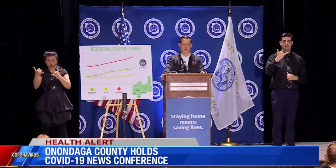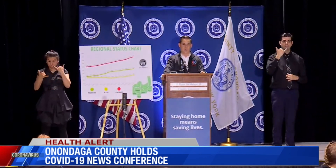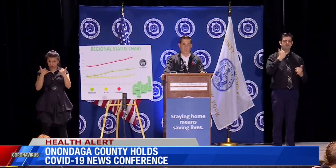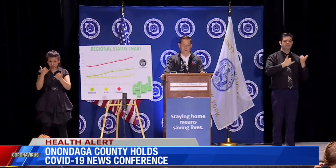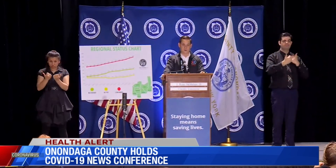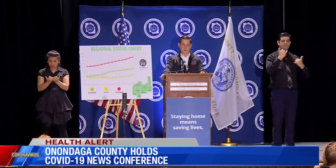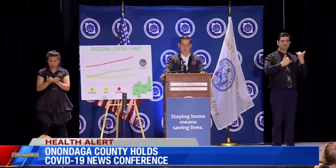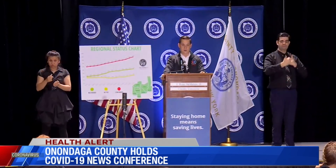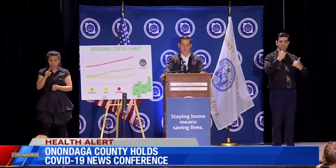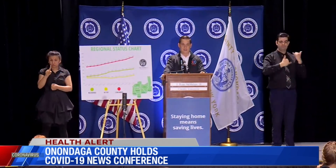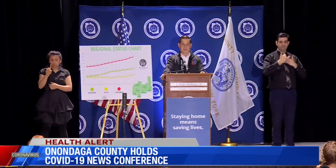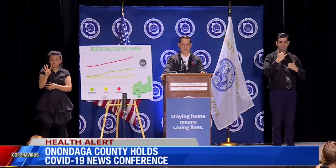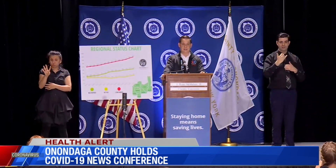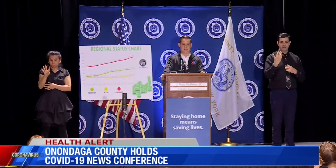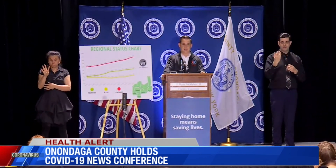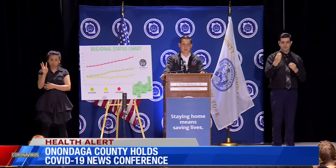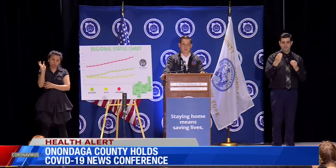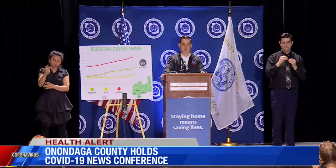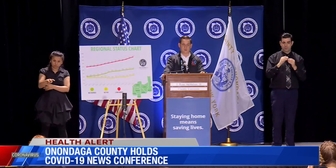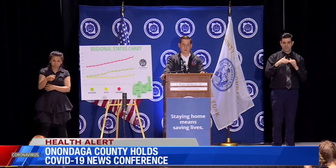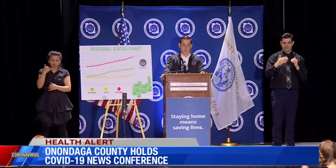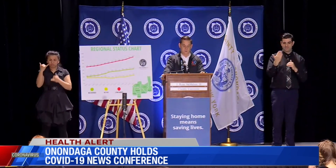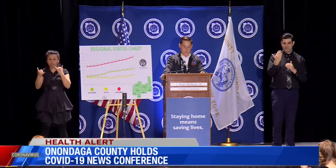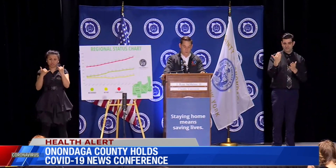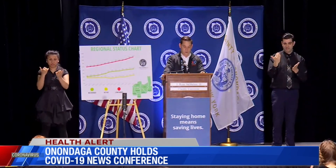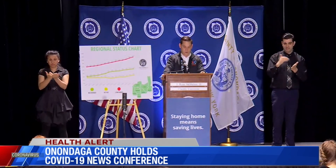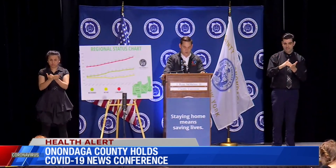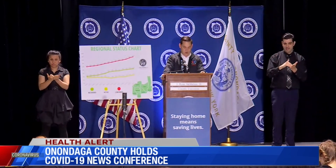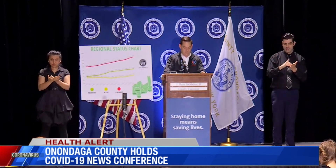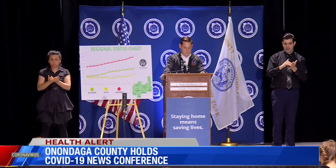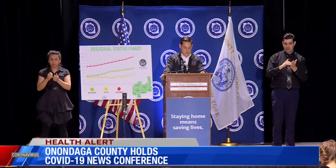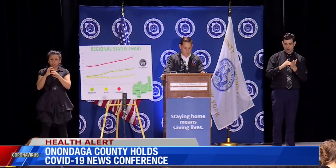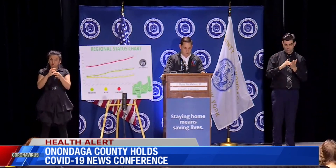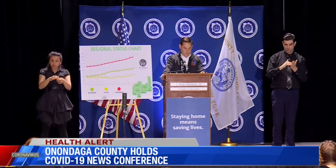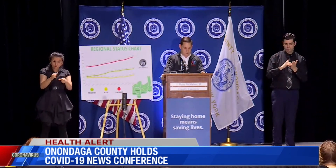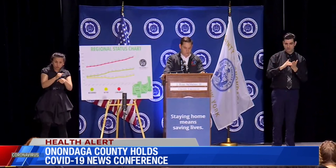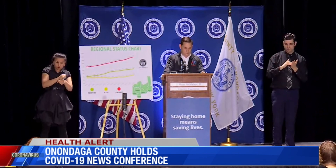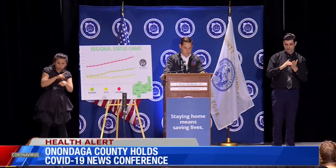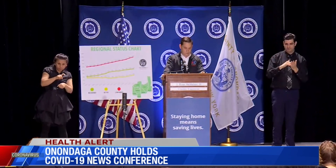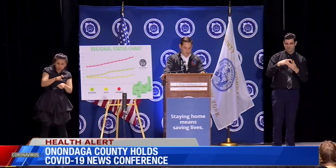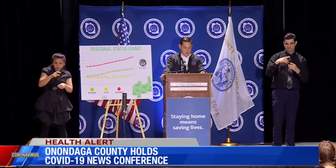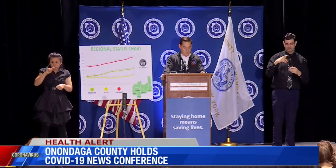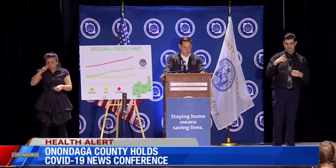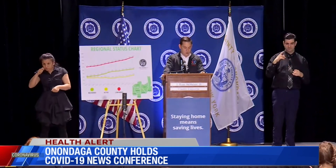14,550 phone calls to get testing and to screen people for symptoms.